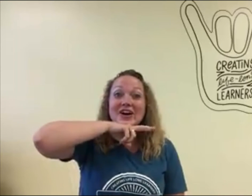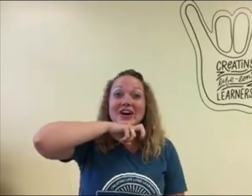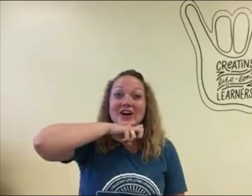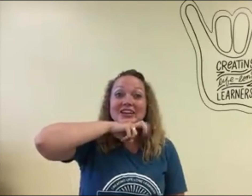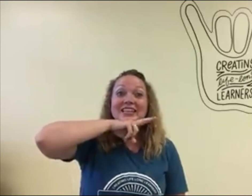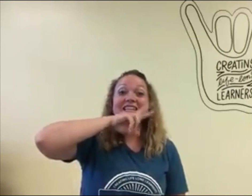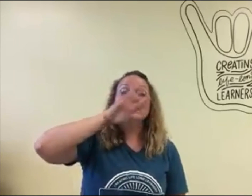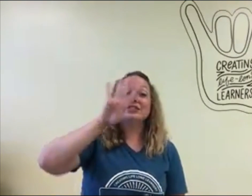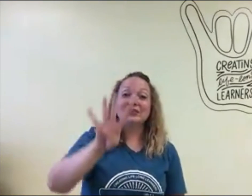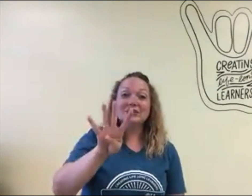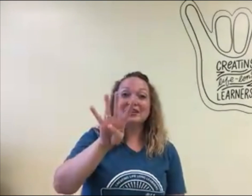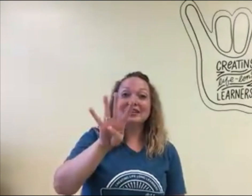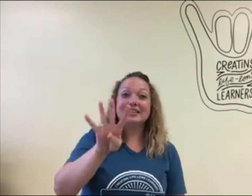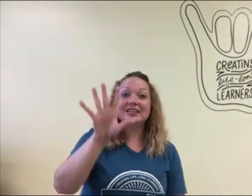1, 2, 3 little froggies,